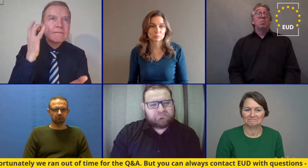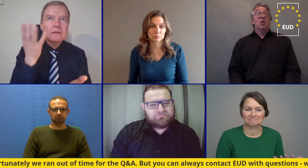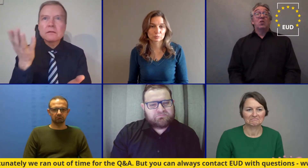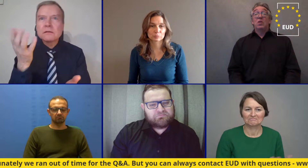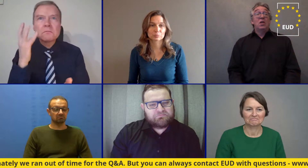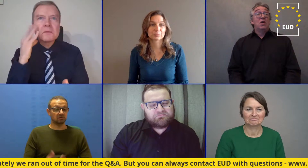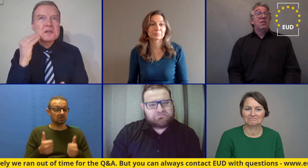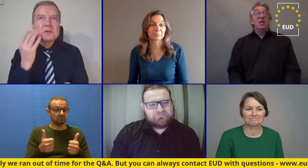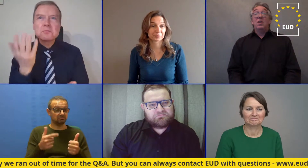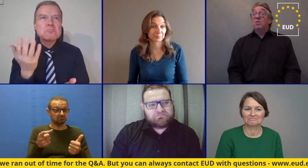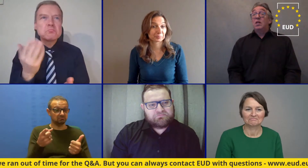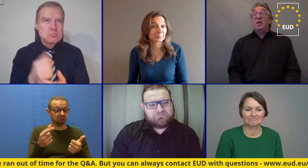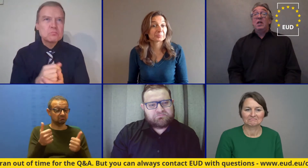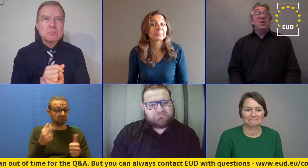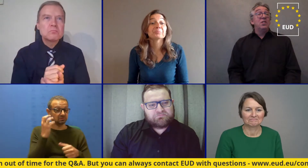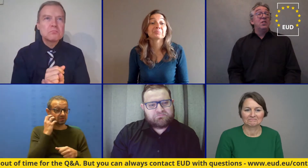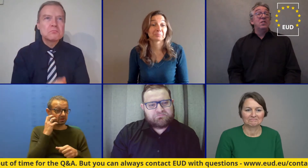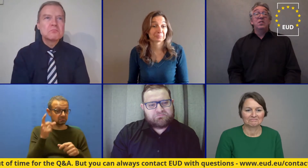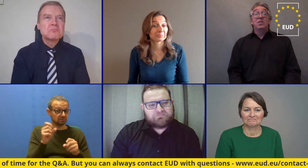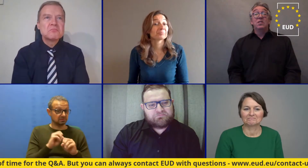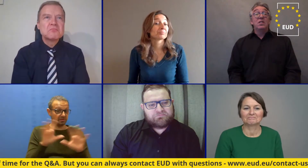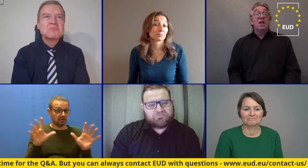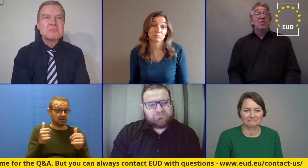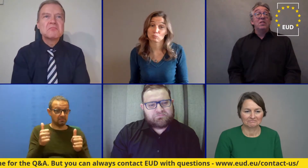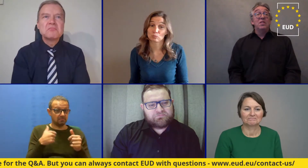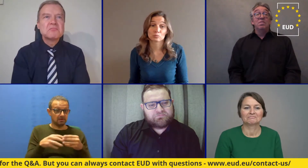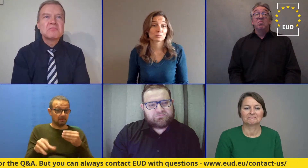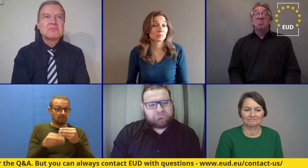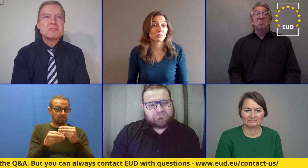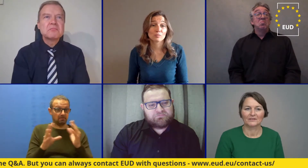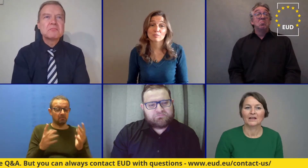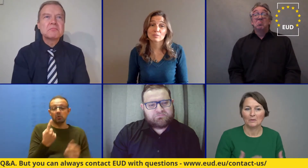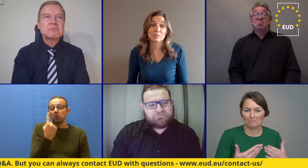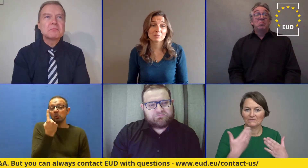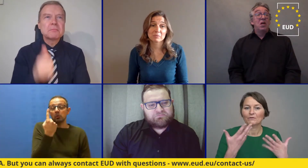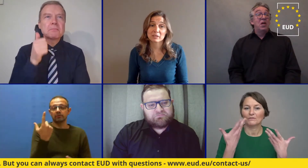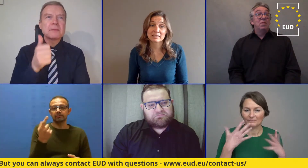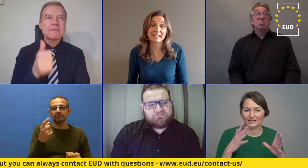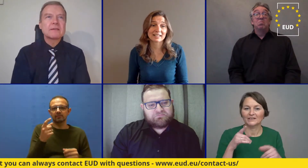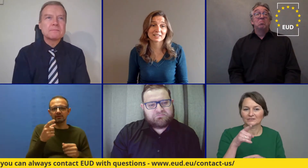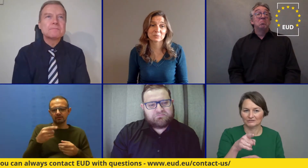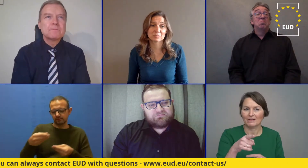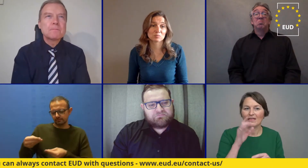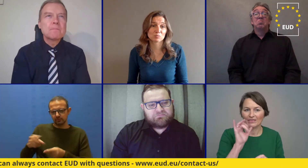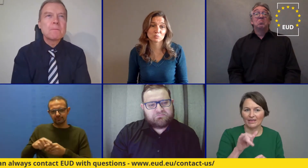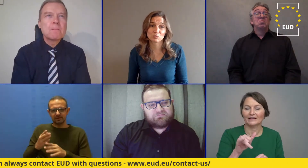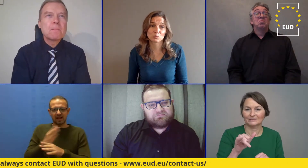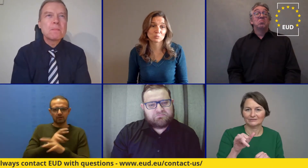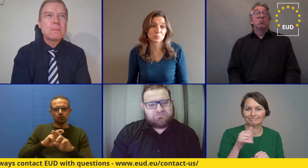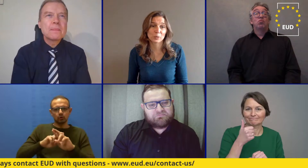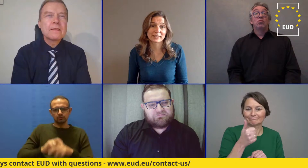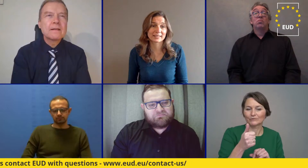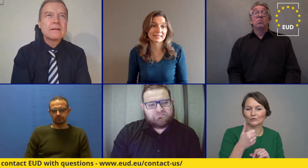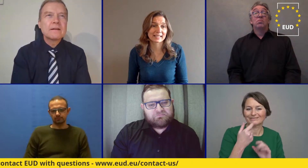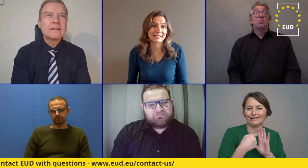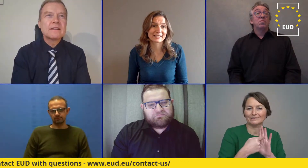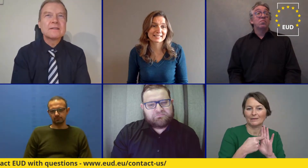Marco, thank you. Any additions, David, Maya? Exactly what he said.